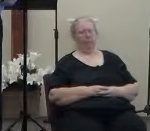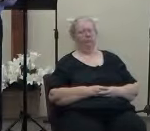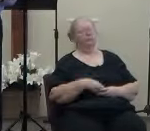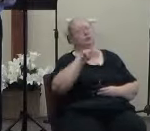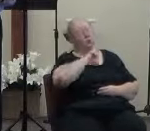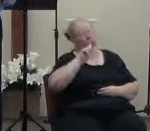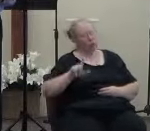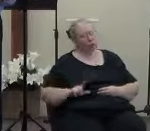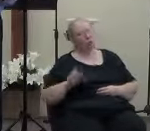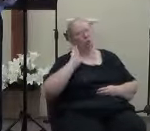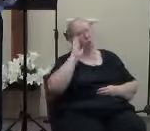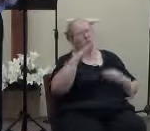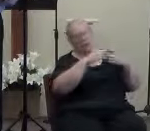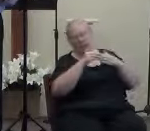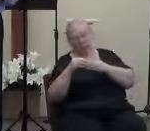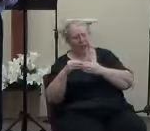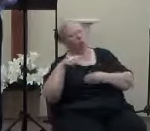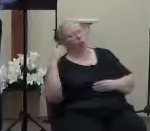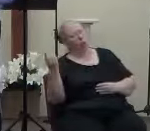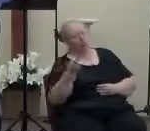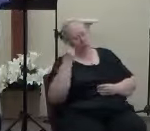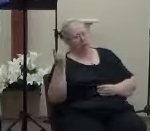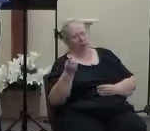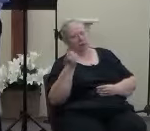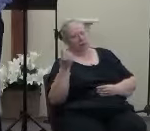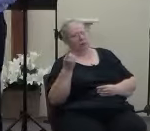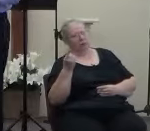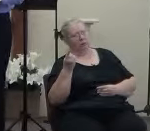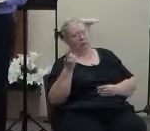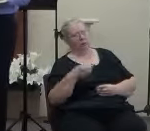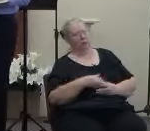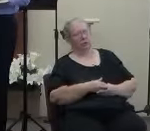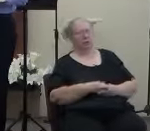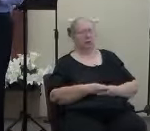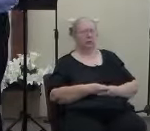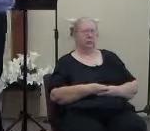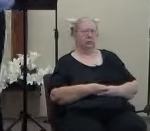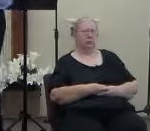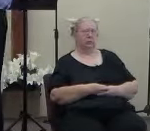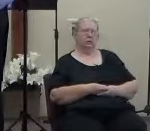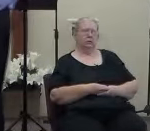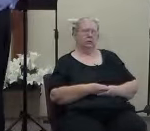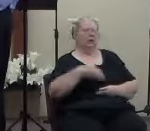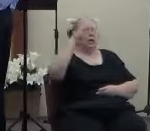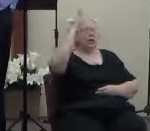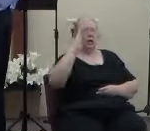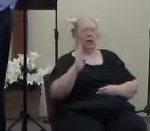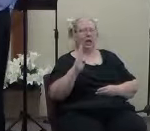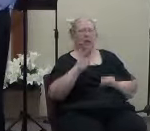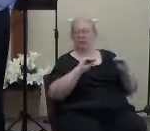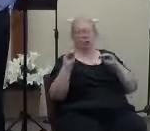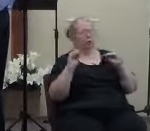The Lord will guide you always. Listen, God's went nowhere. He's set in the same place